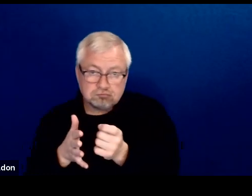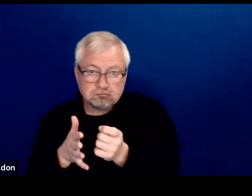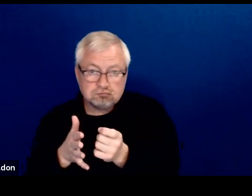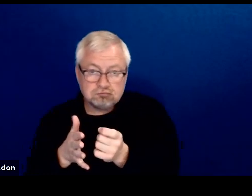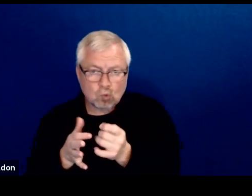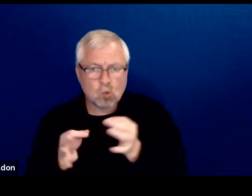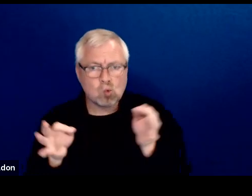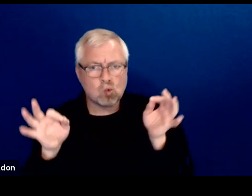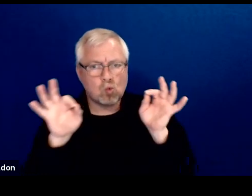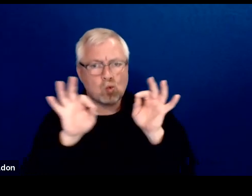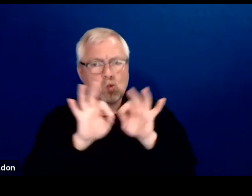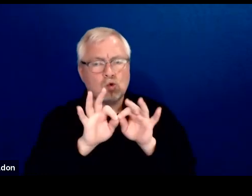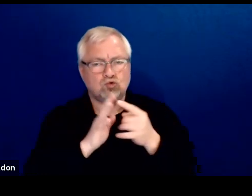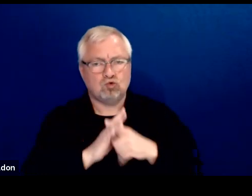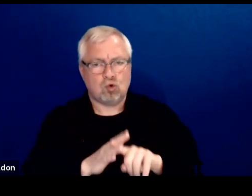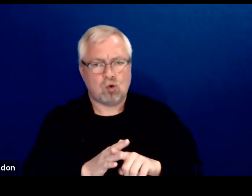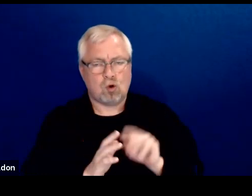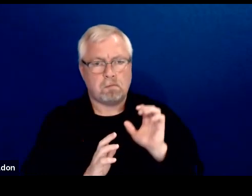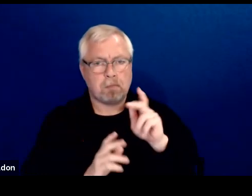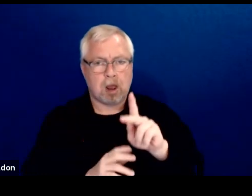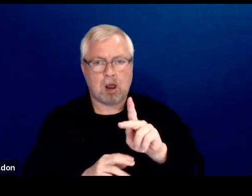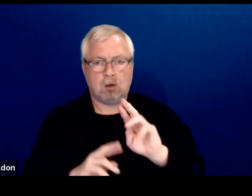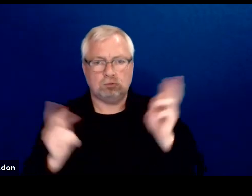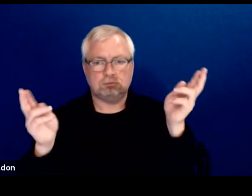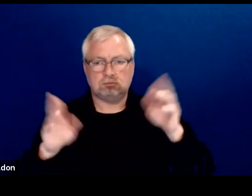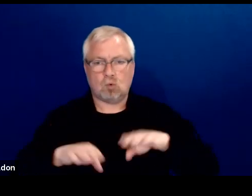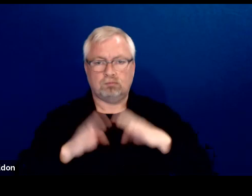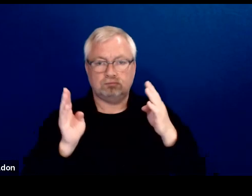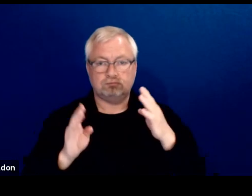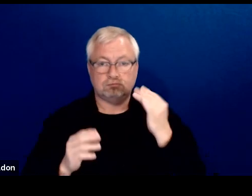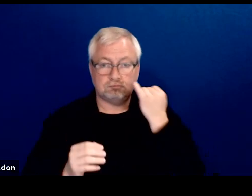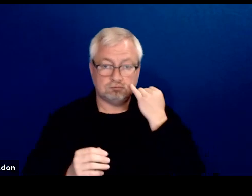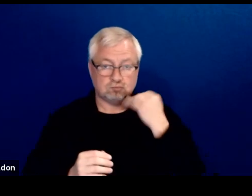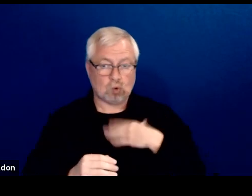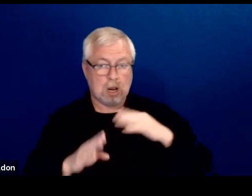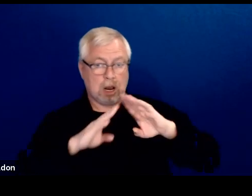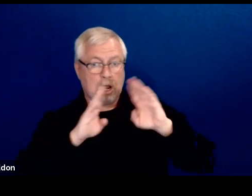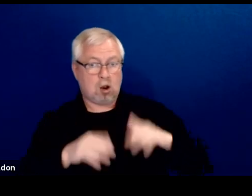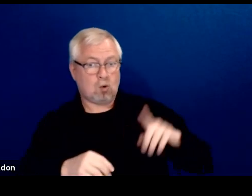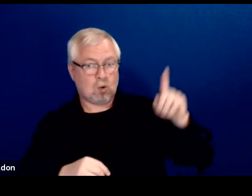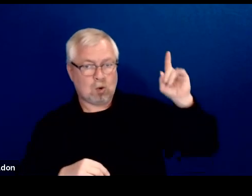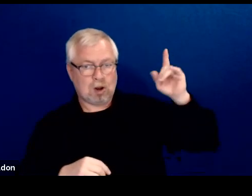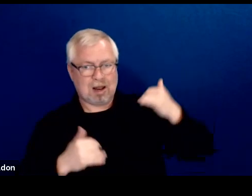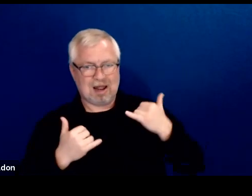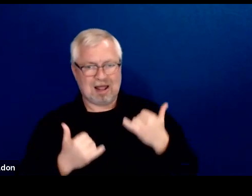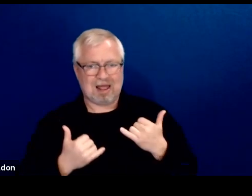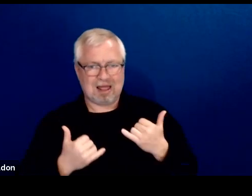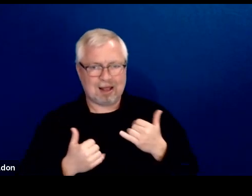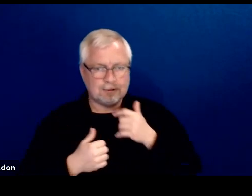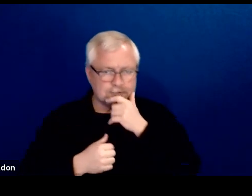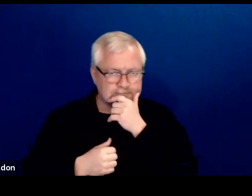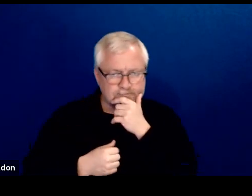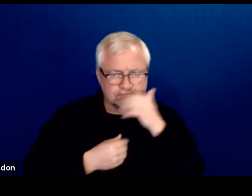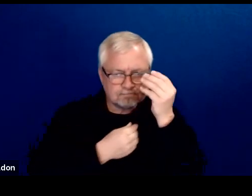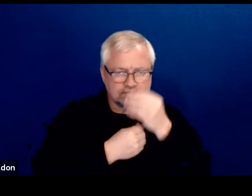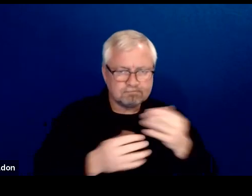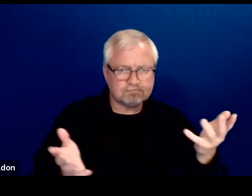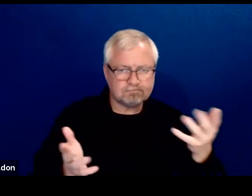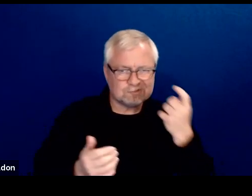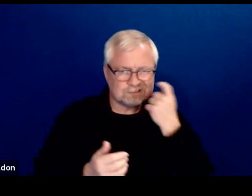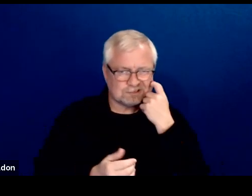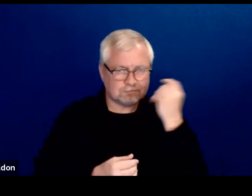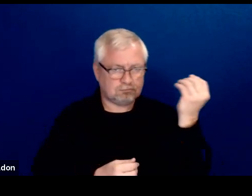up. The White House today is briefing everyone that they're going to do this. We just got told on the governor's call that